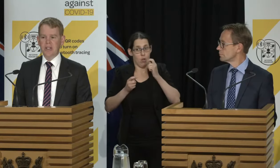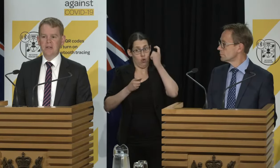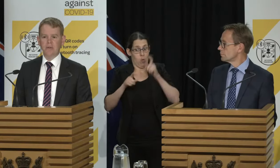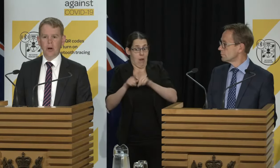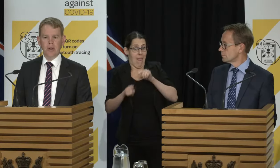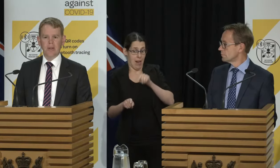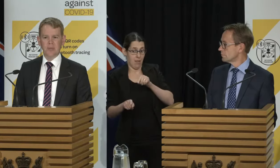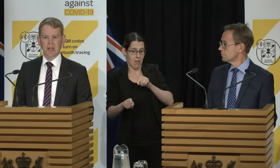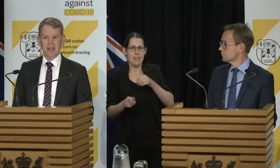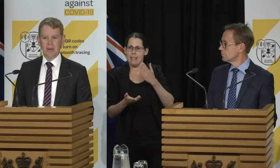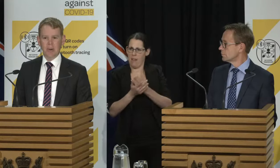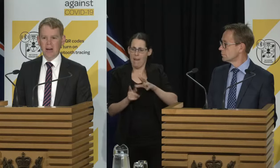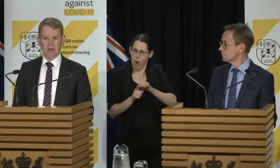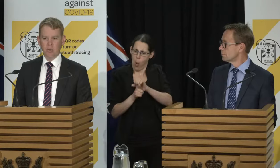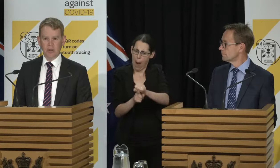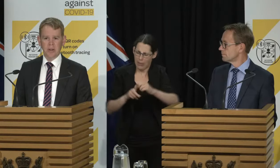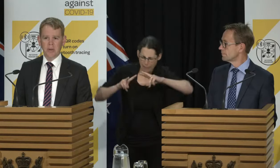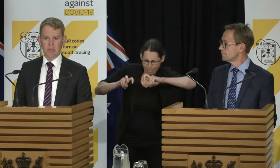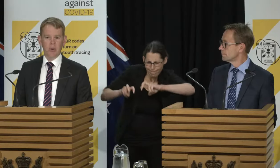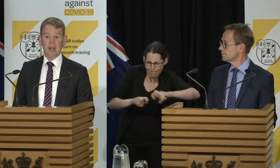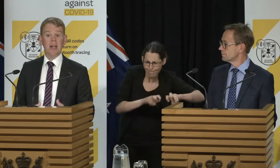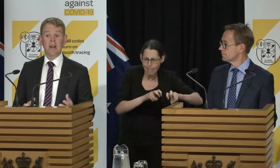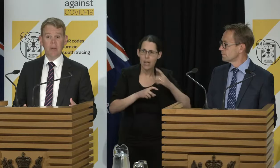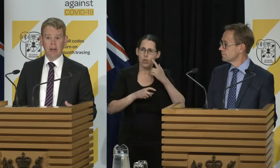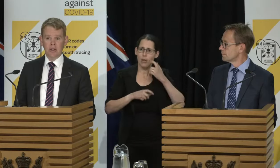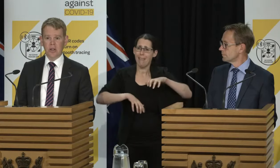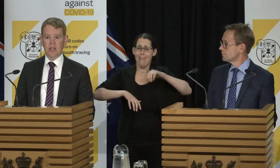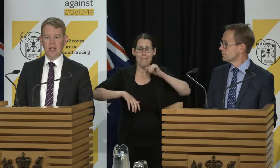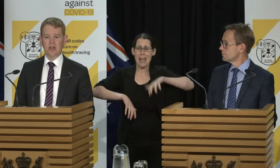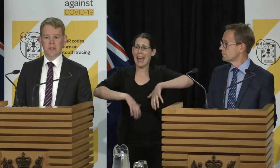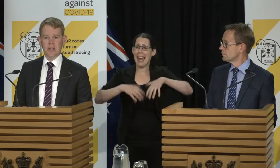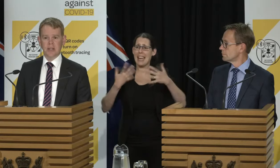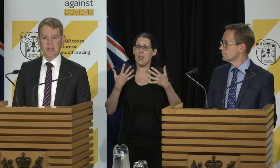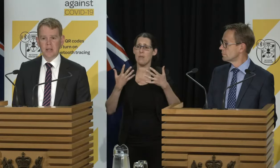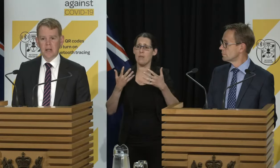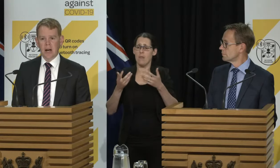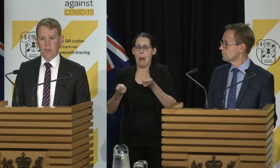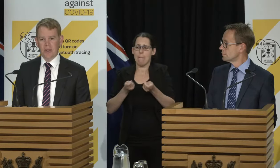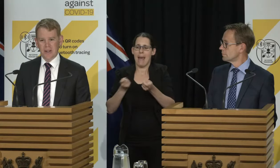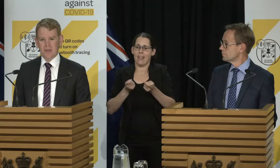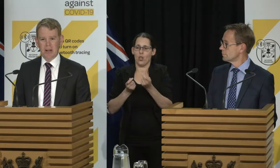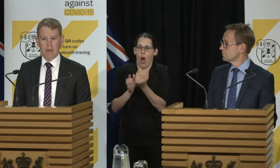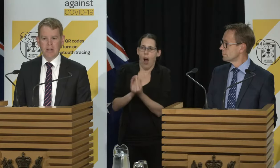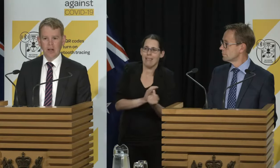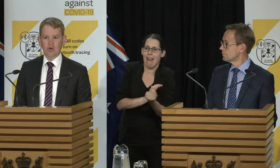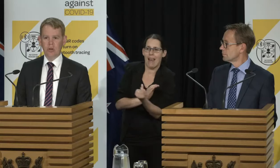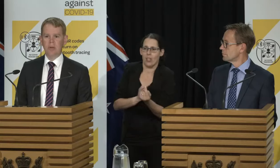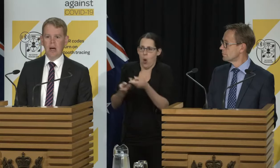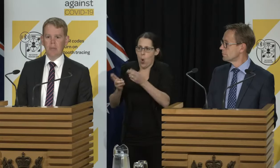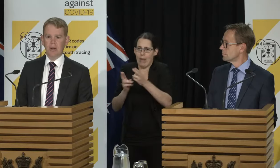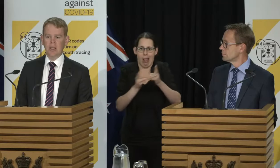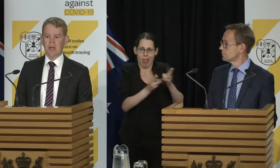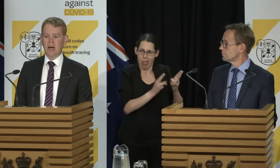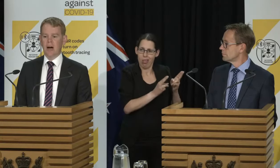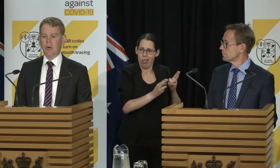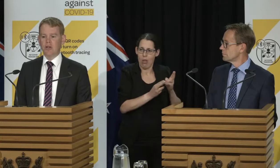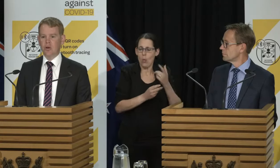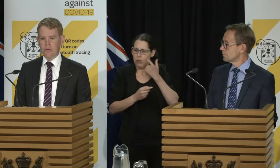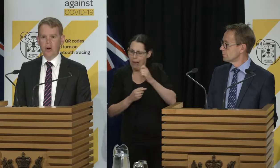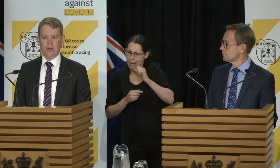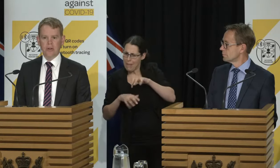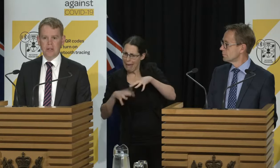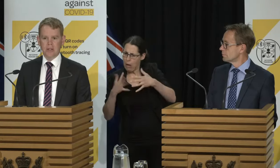to identify whether there's been any behaviour within any of our managed isolation facilities where things have been happening that shouldn't be happening, and